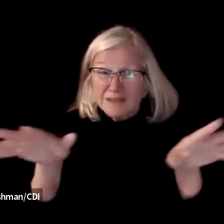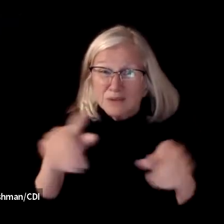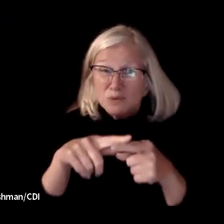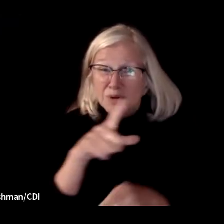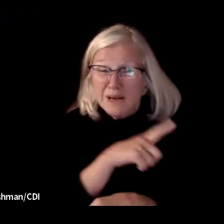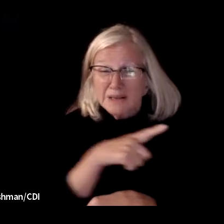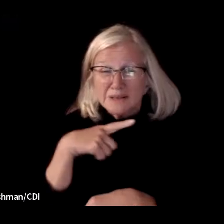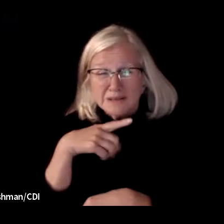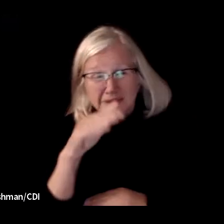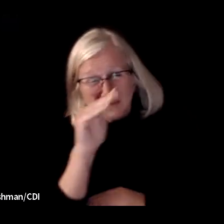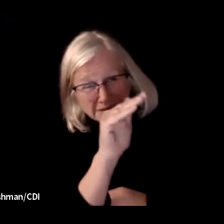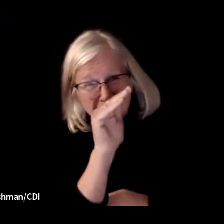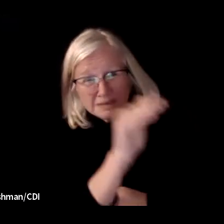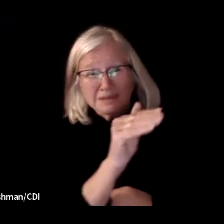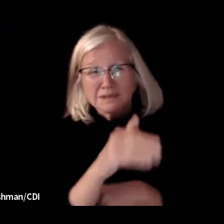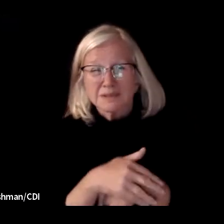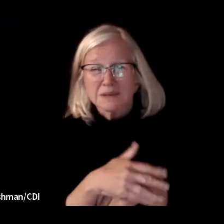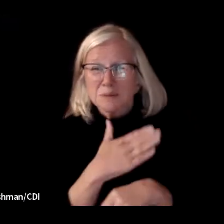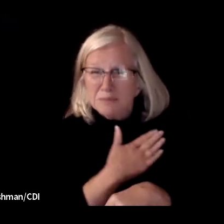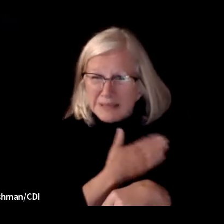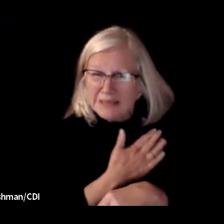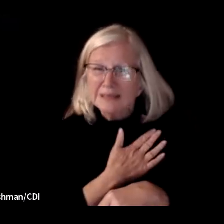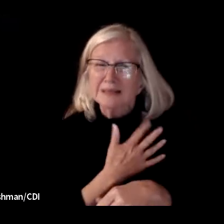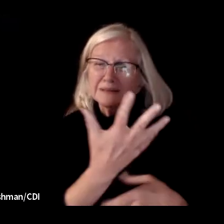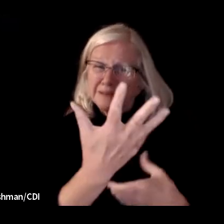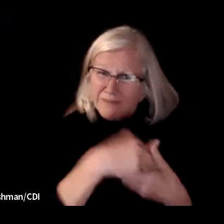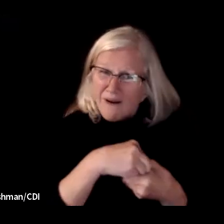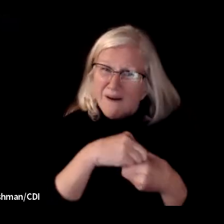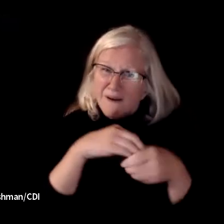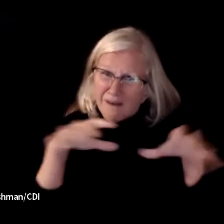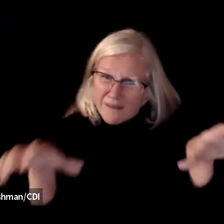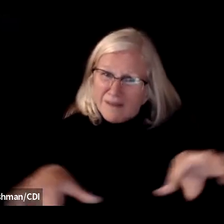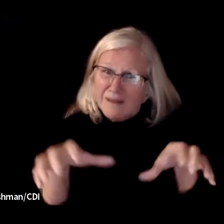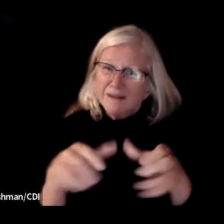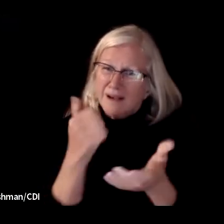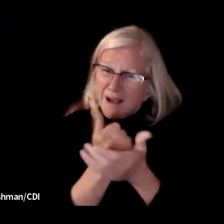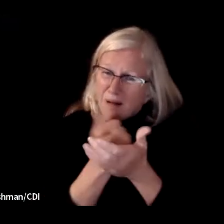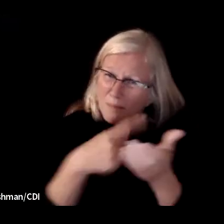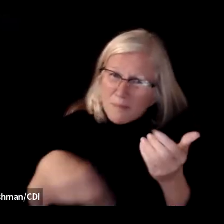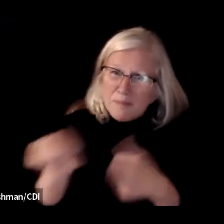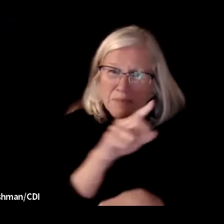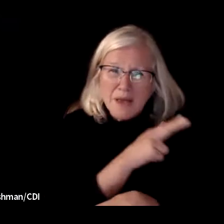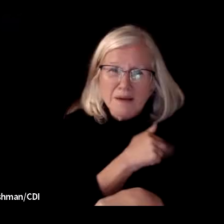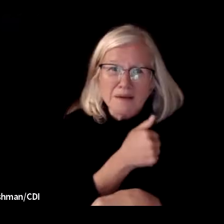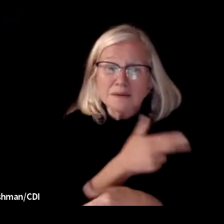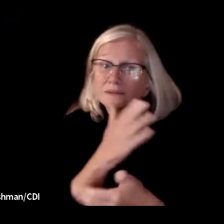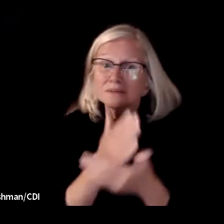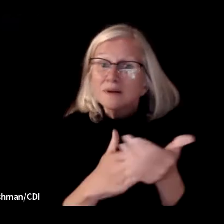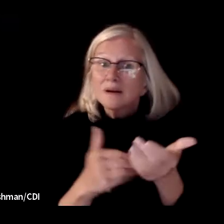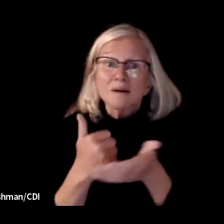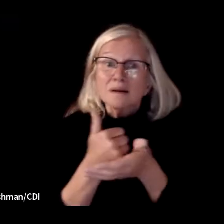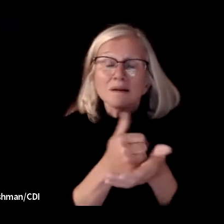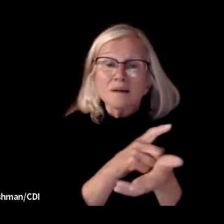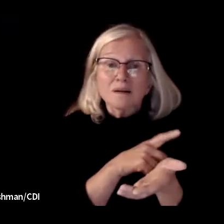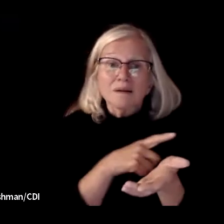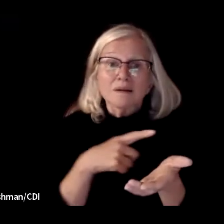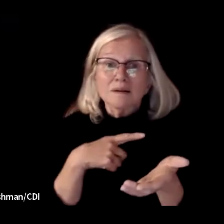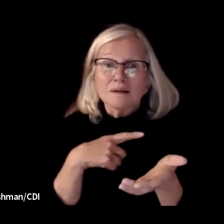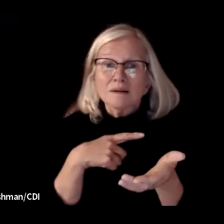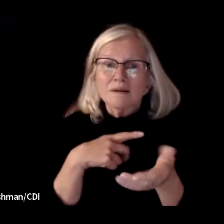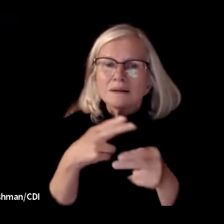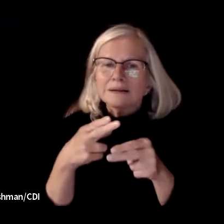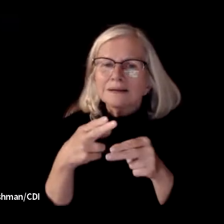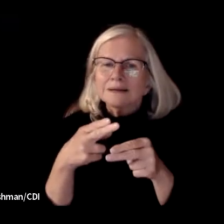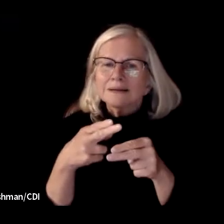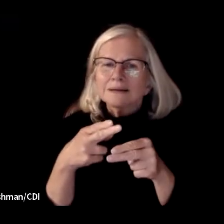protect hospital and healthcare capacity. Some of those measures included temporarily reinstating bed